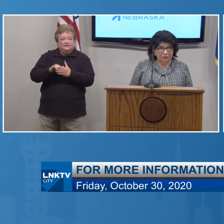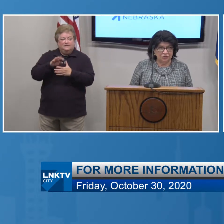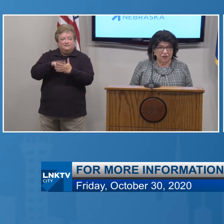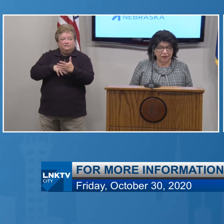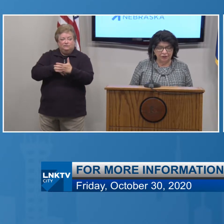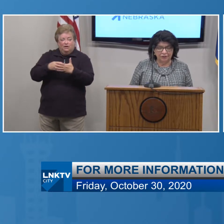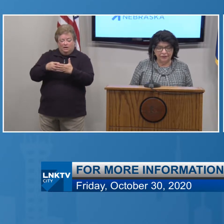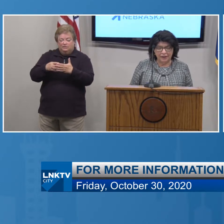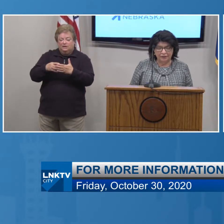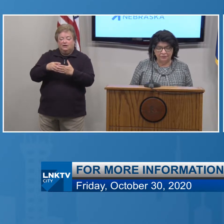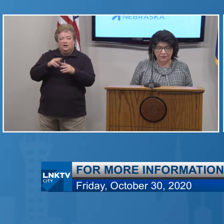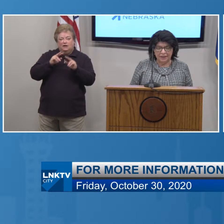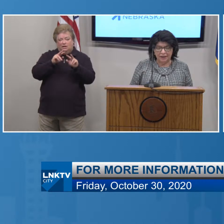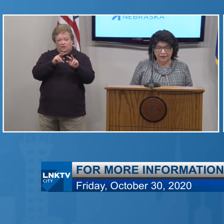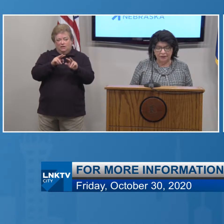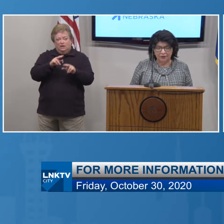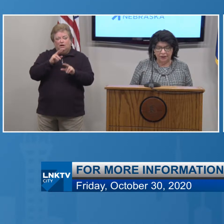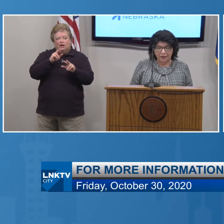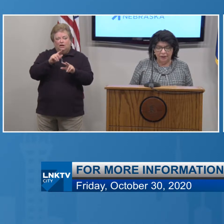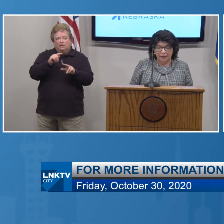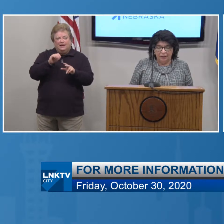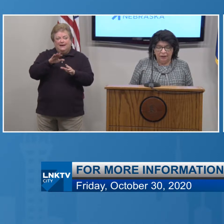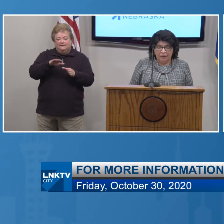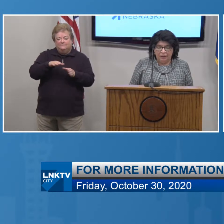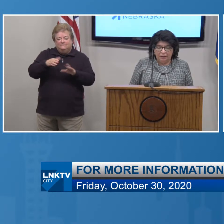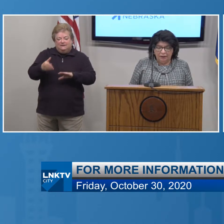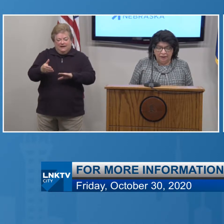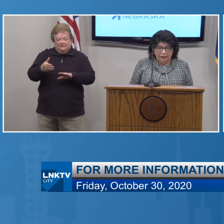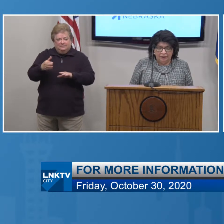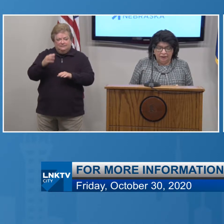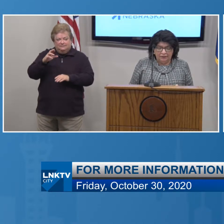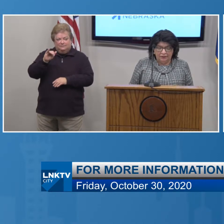the first chart, looks at the fatality rate.